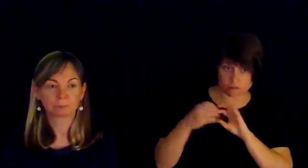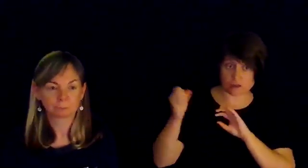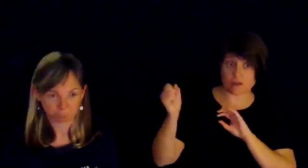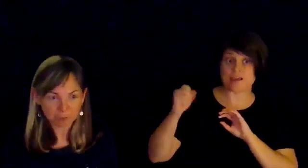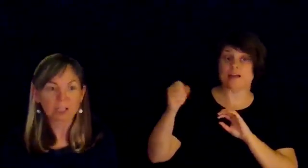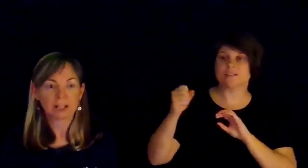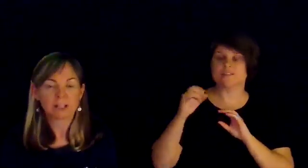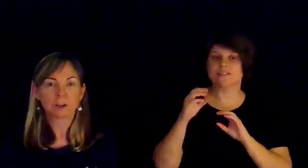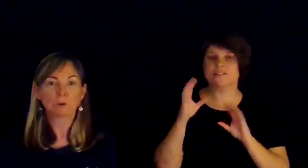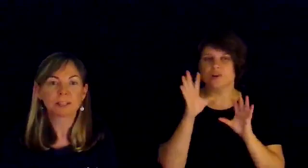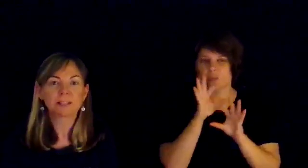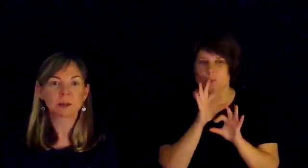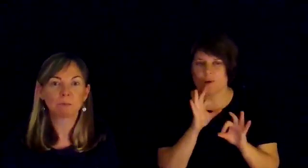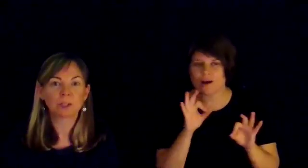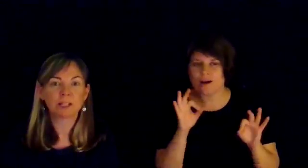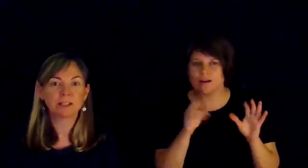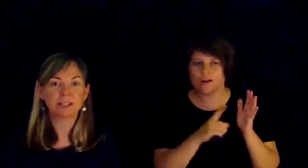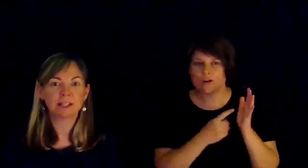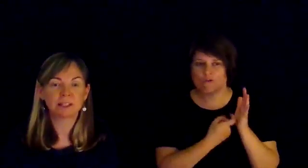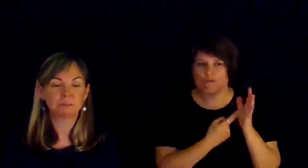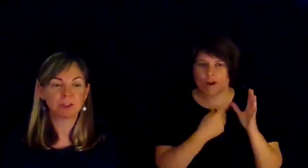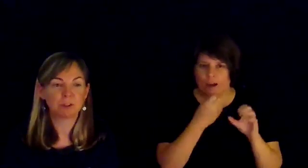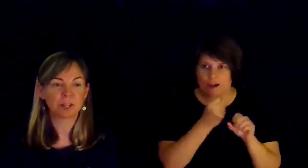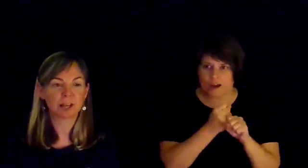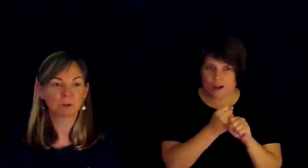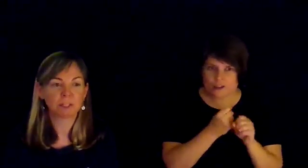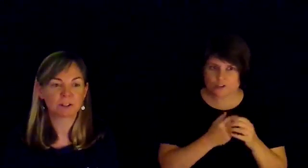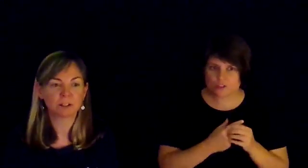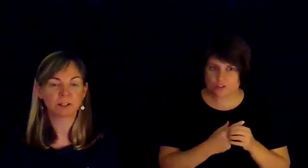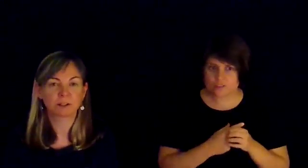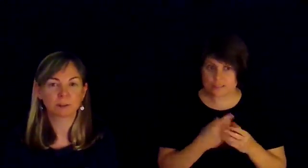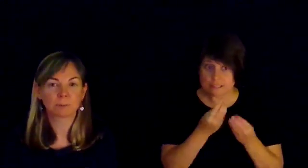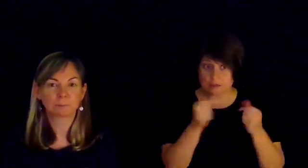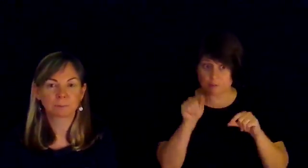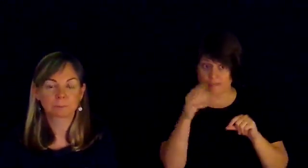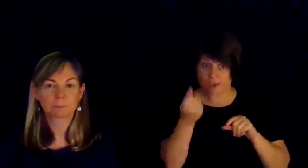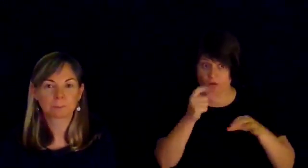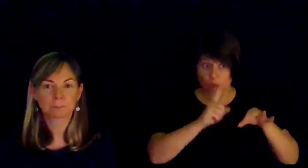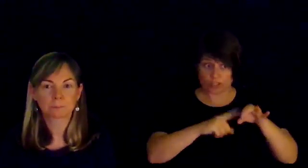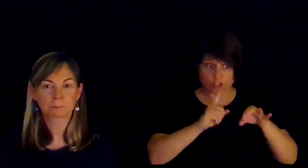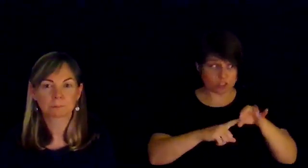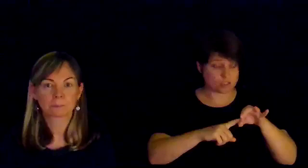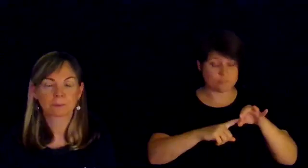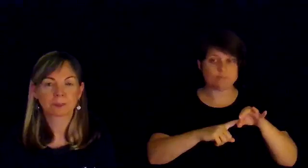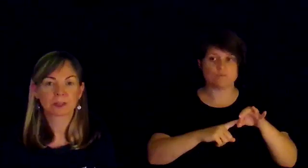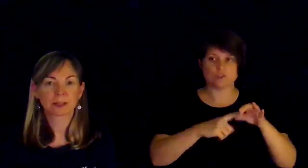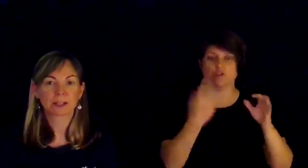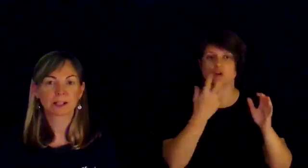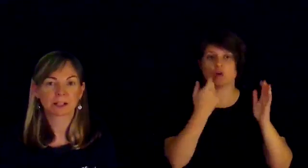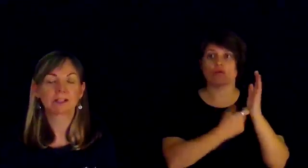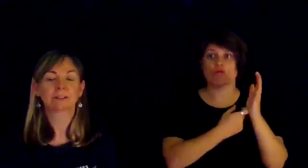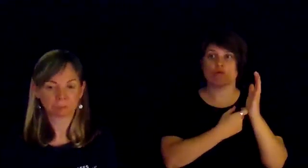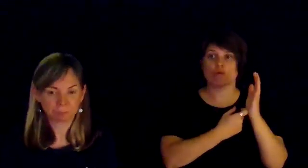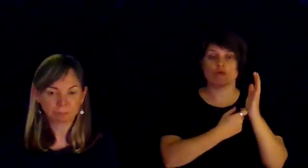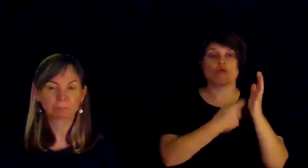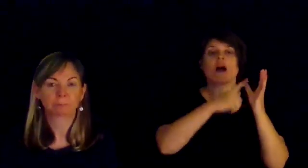Meredith. So was there somebody there with you that had a question? No, not at the moment.